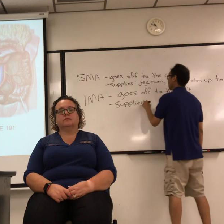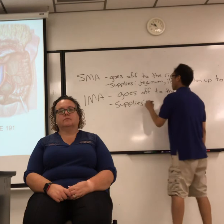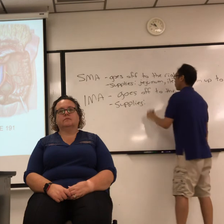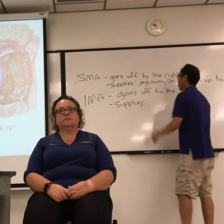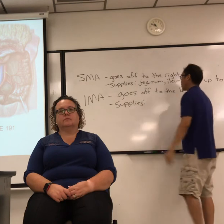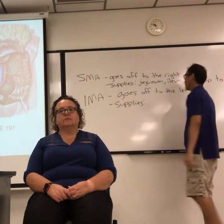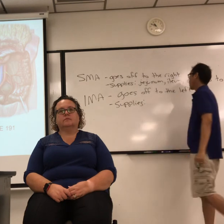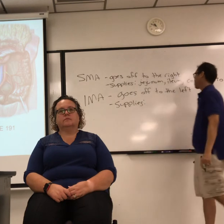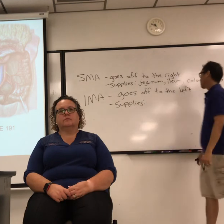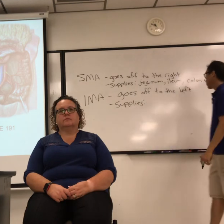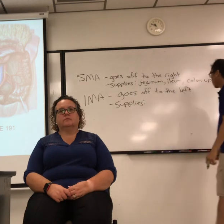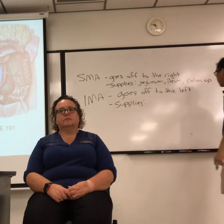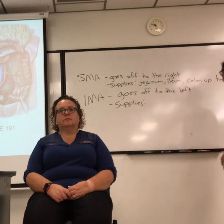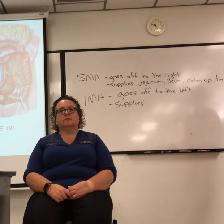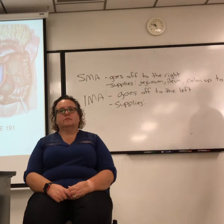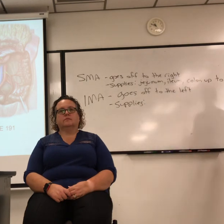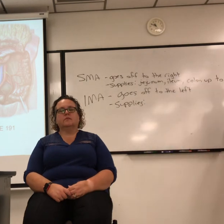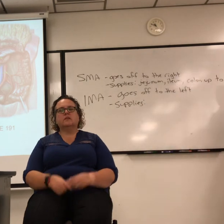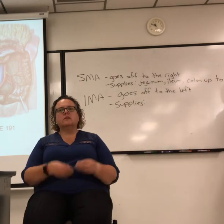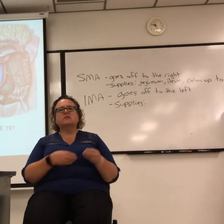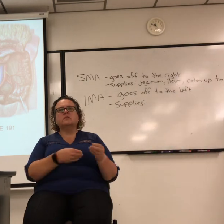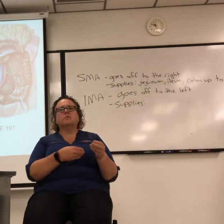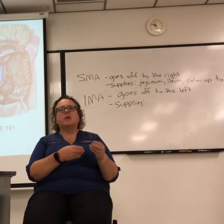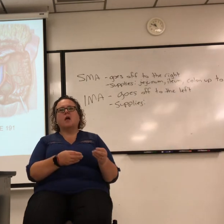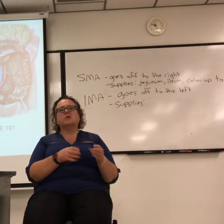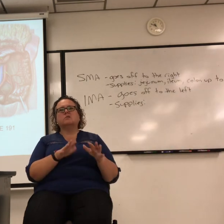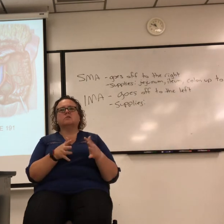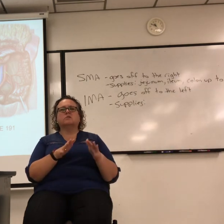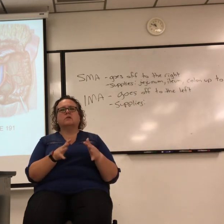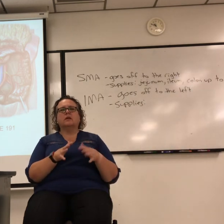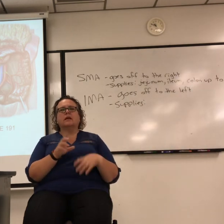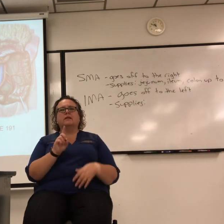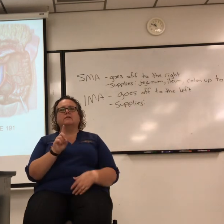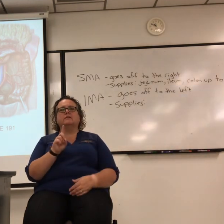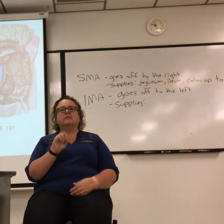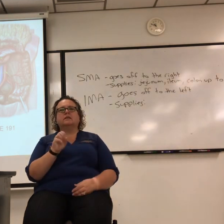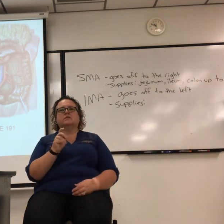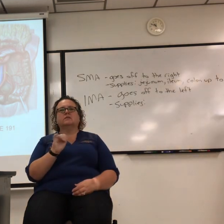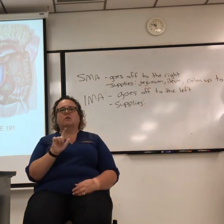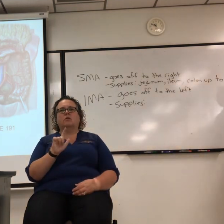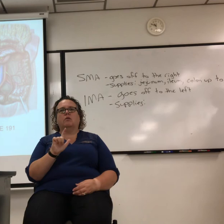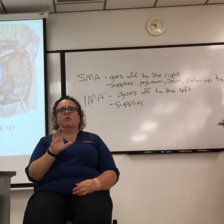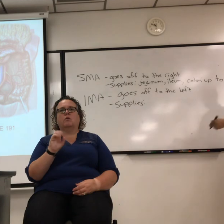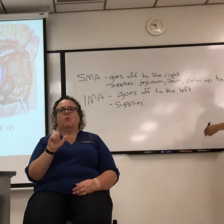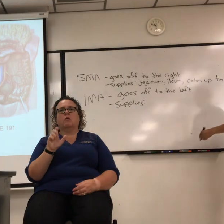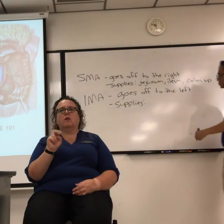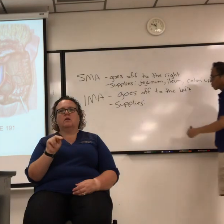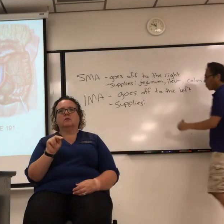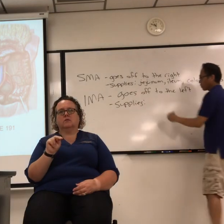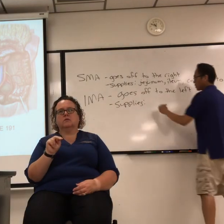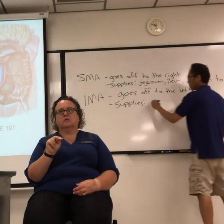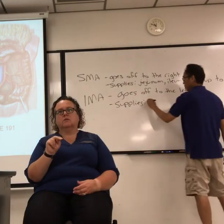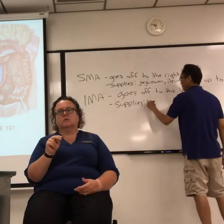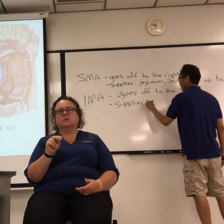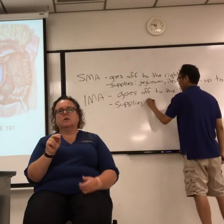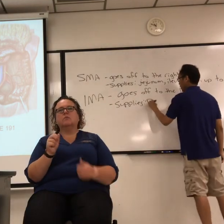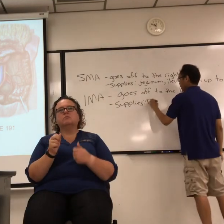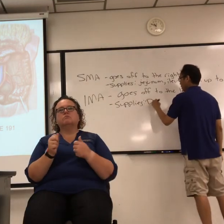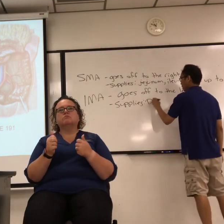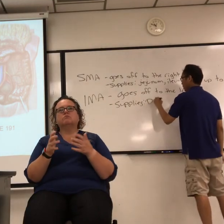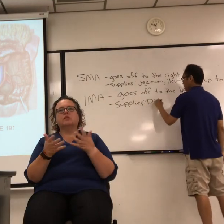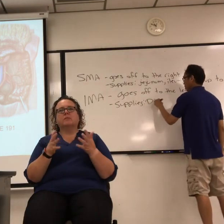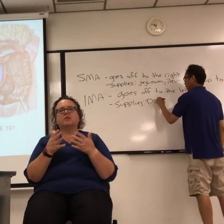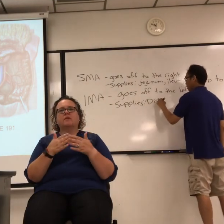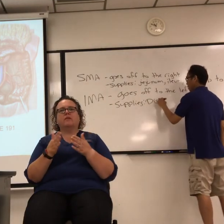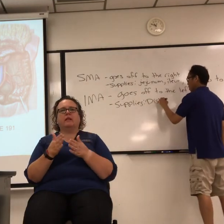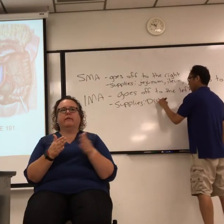Supplies pretty much distal colon, everything past left colon flexure. I'll just say distal colon.